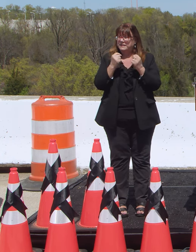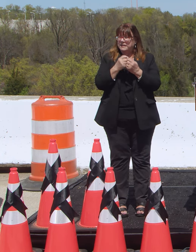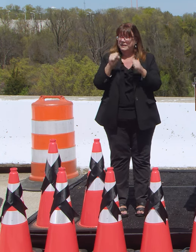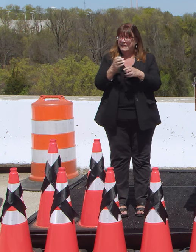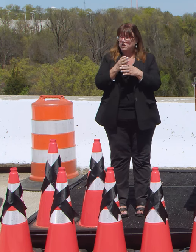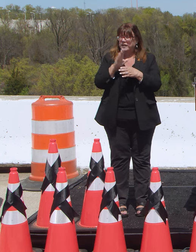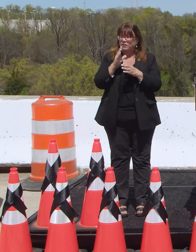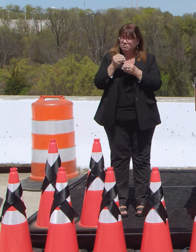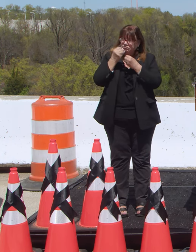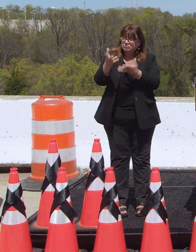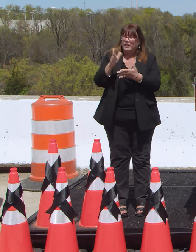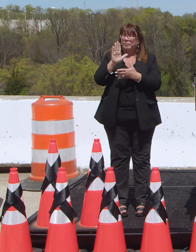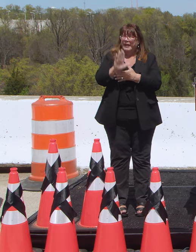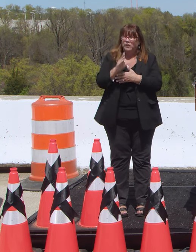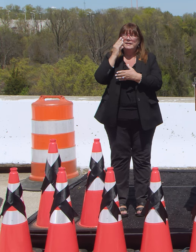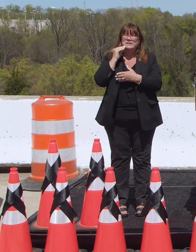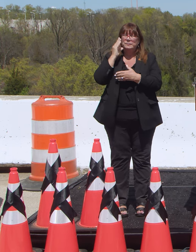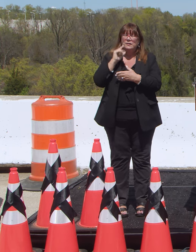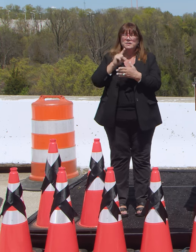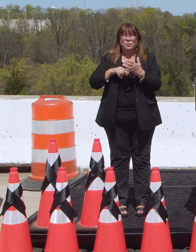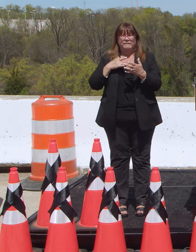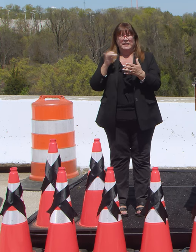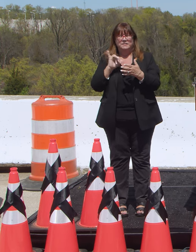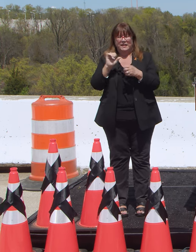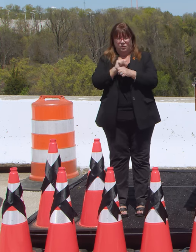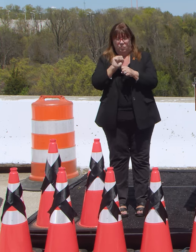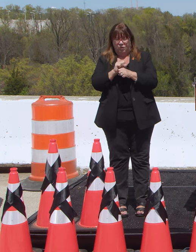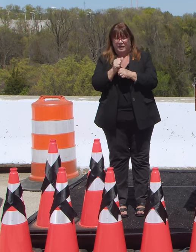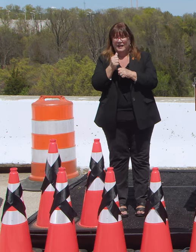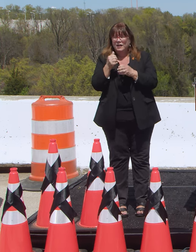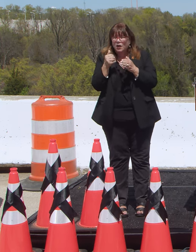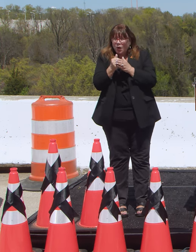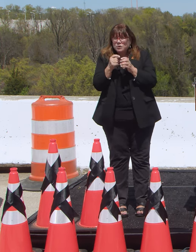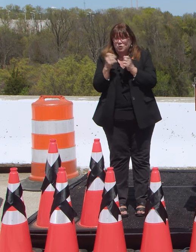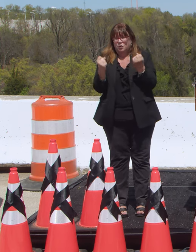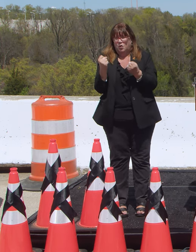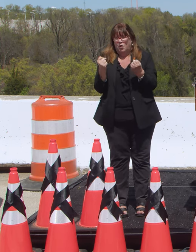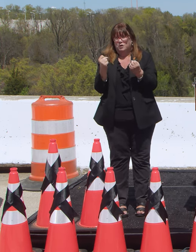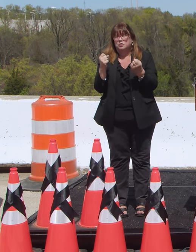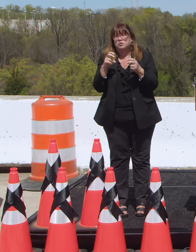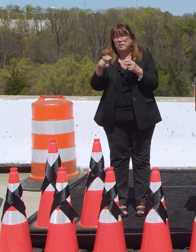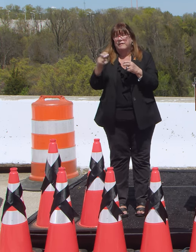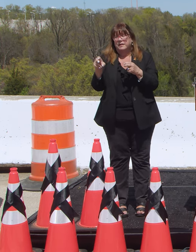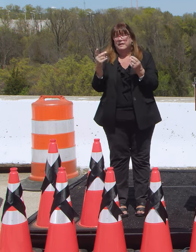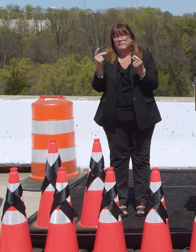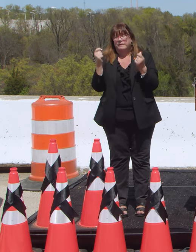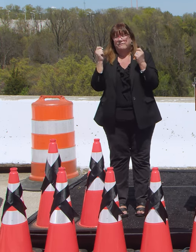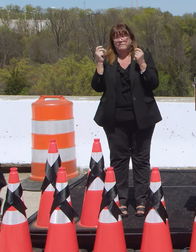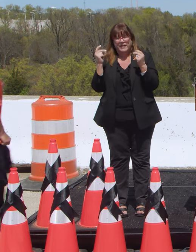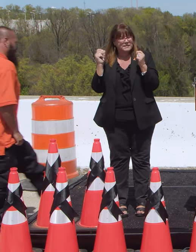firsthand experience of what it's like working just a few feet from vehicles traveling at highway speeds. Thank